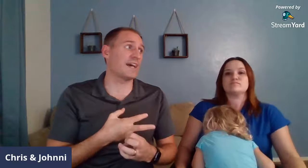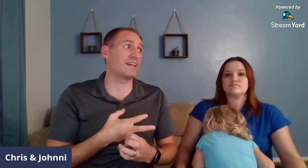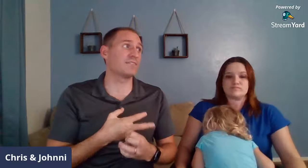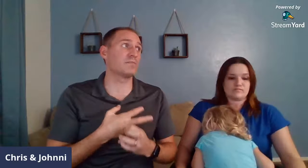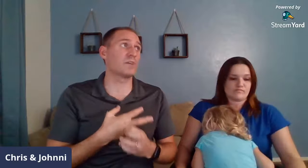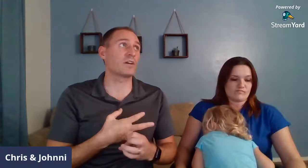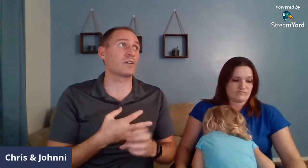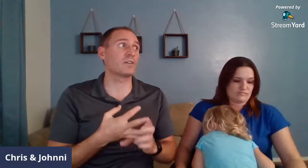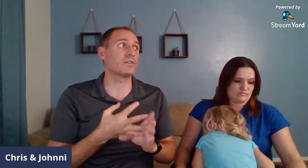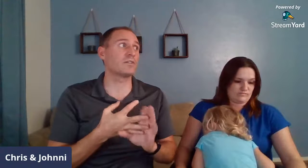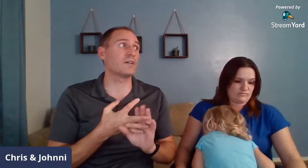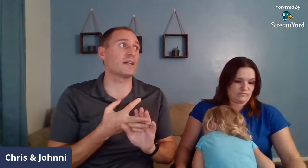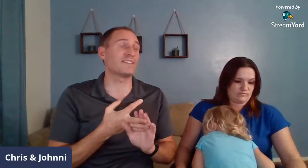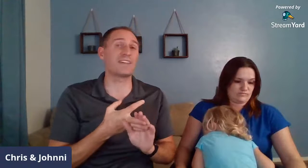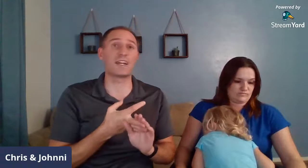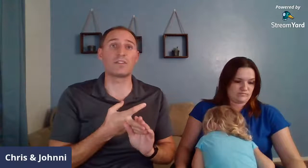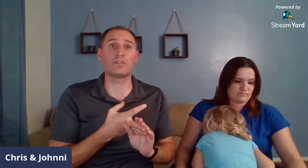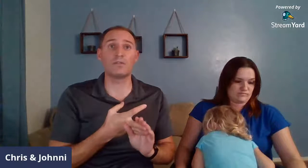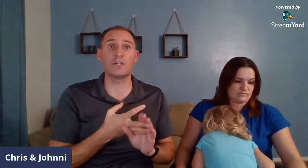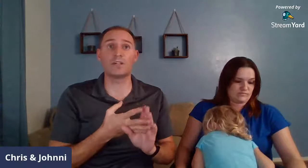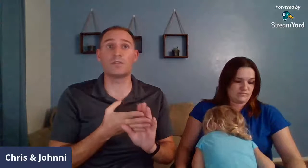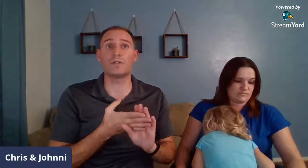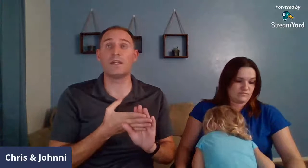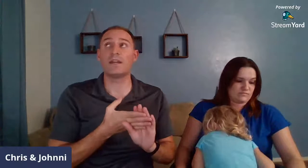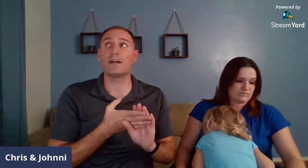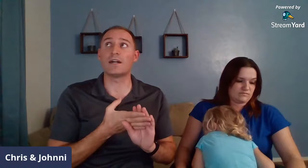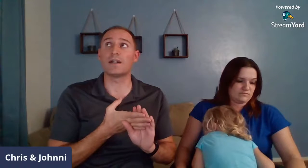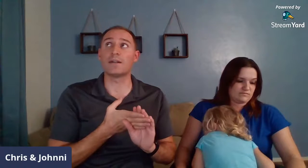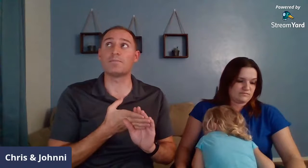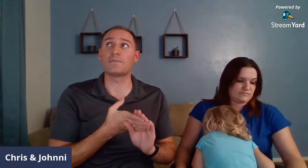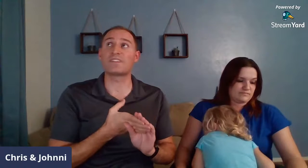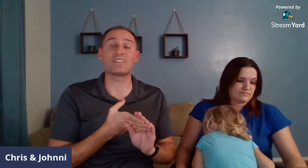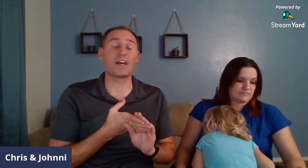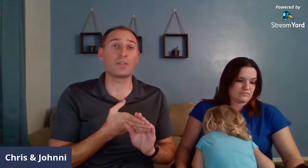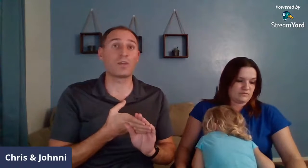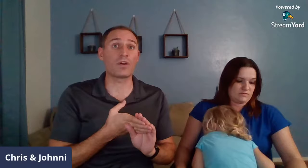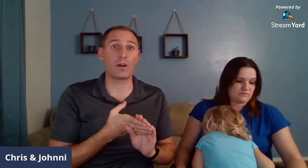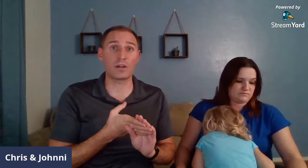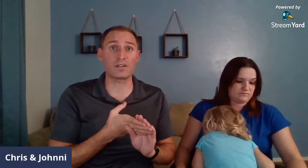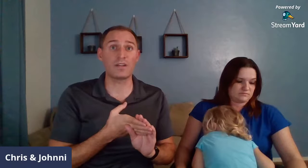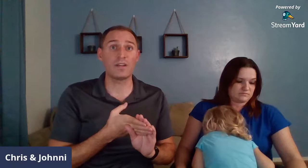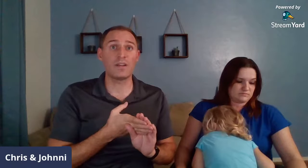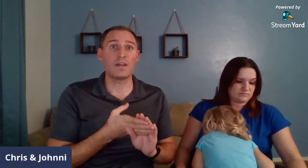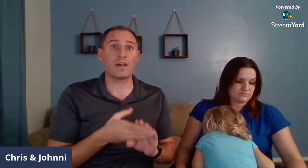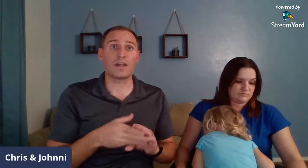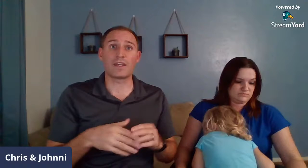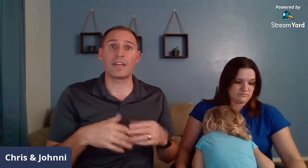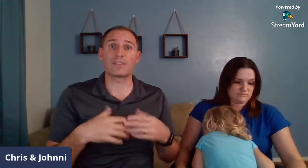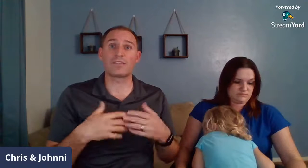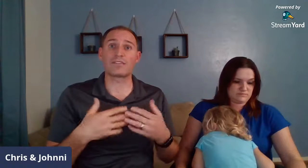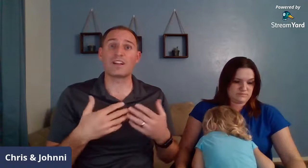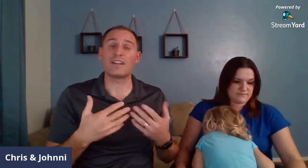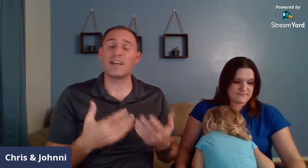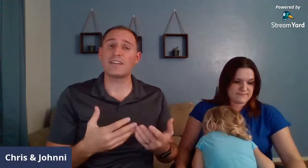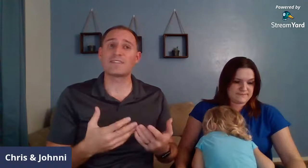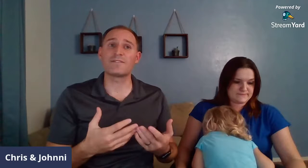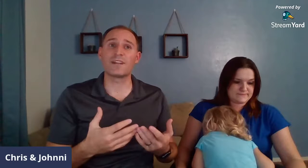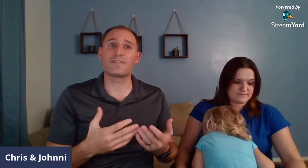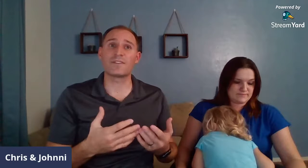Niall DeMarco, Sign Duo, Sign with Heart. And so there's lots of